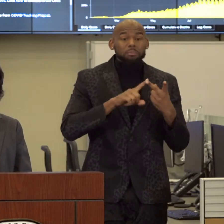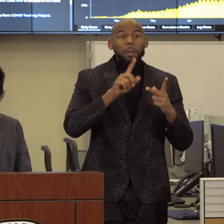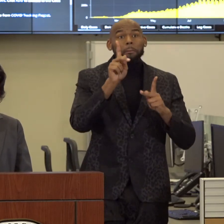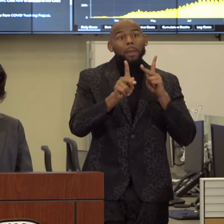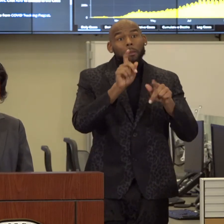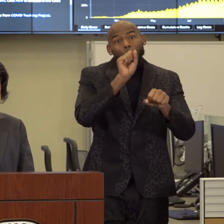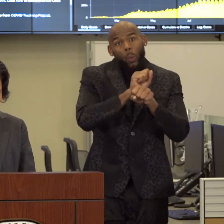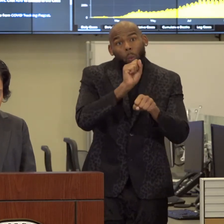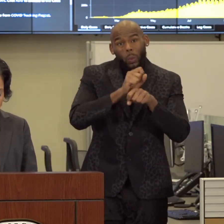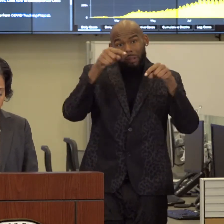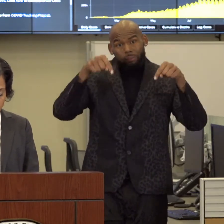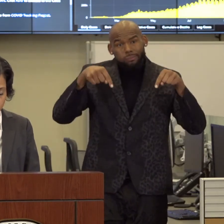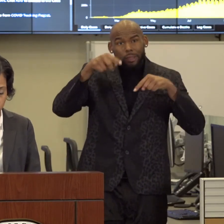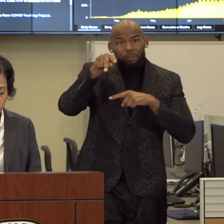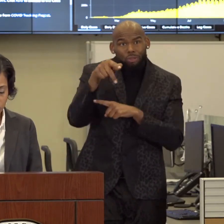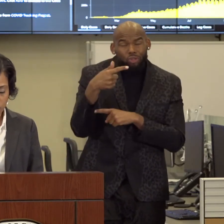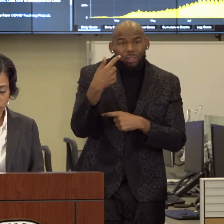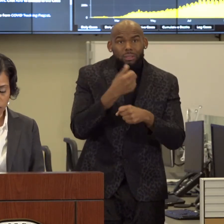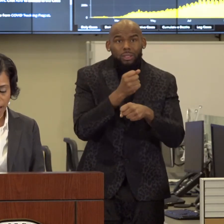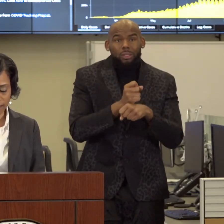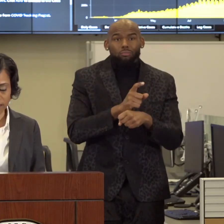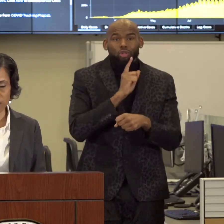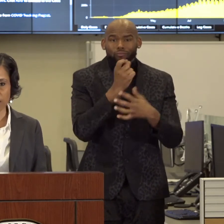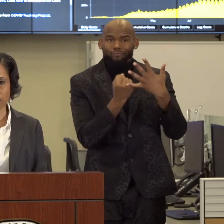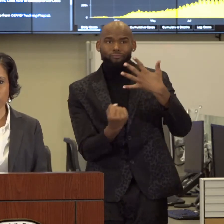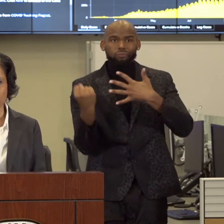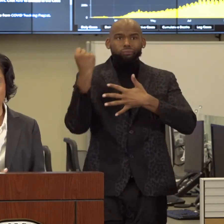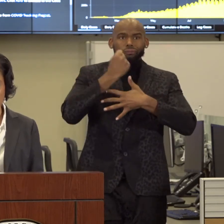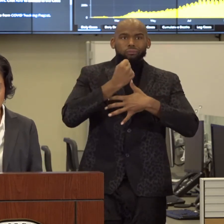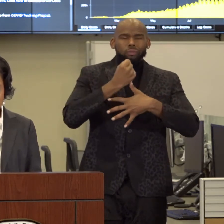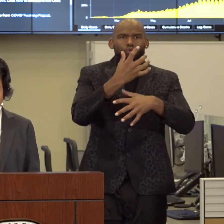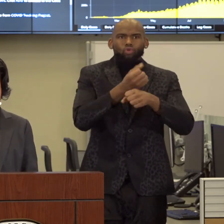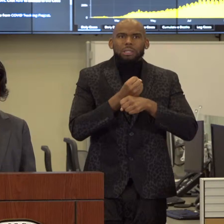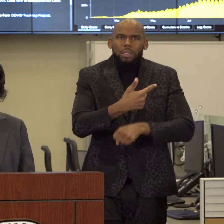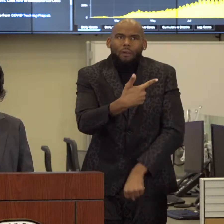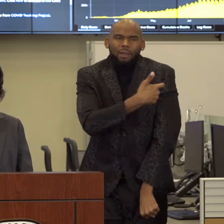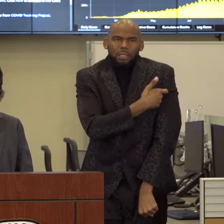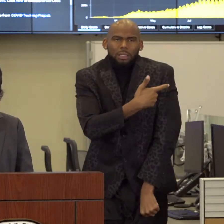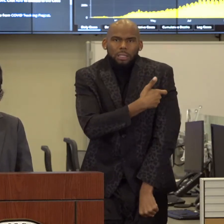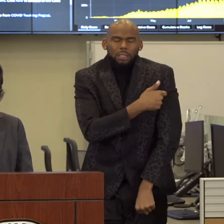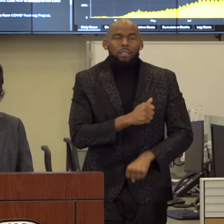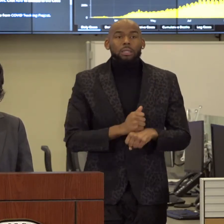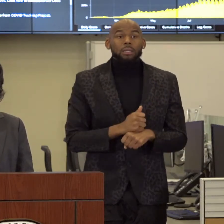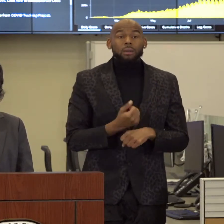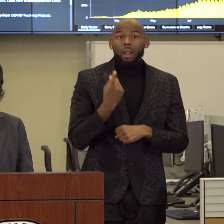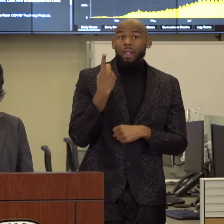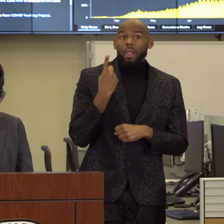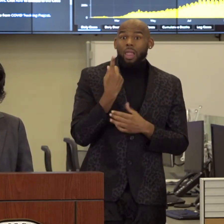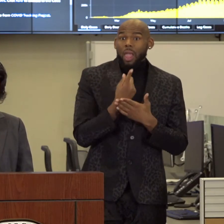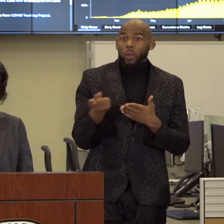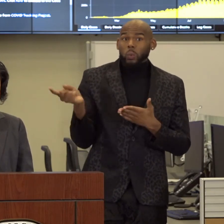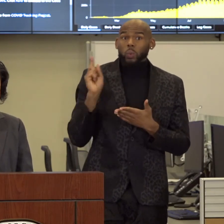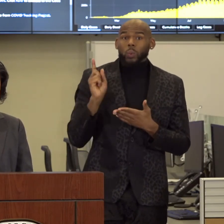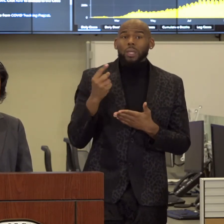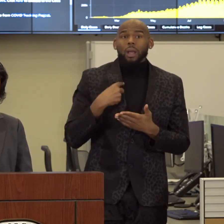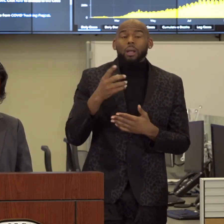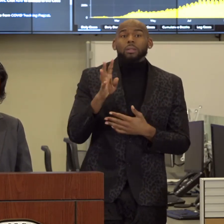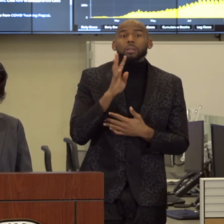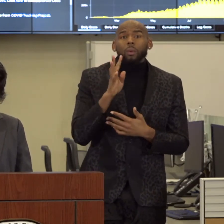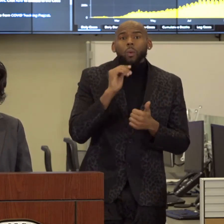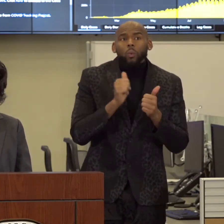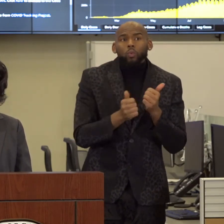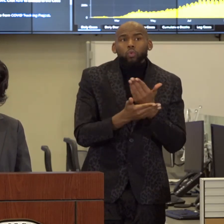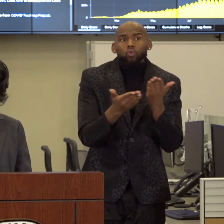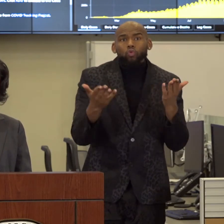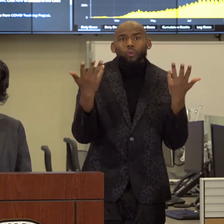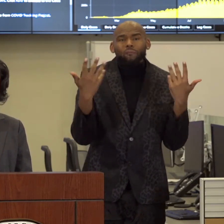county to ensure that they were able to receive the vaccine. At the beginning of last week, I came out and spoke with you and told you that we